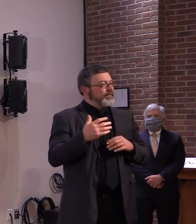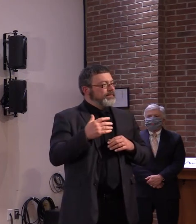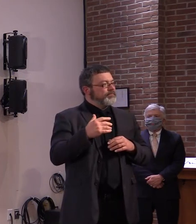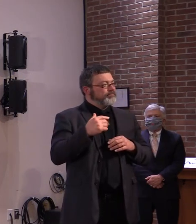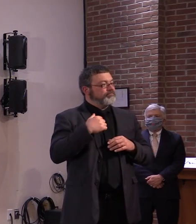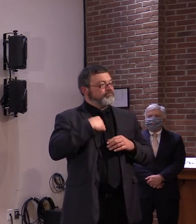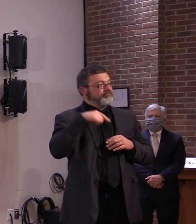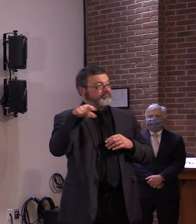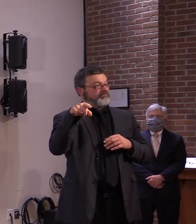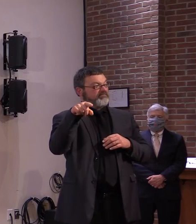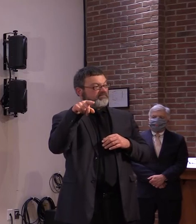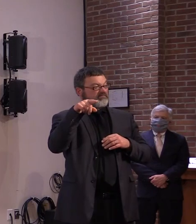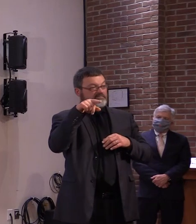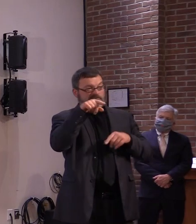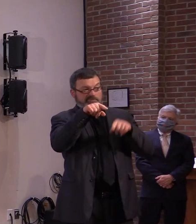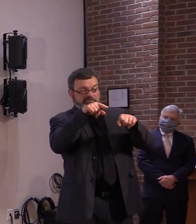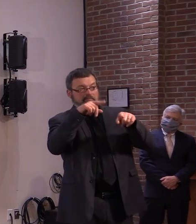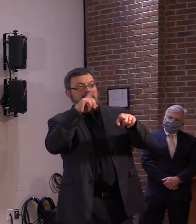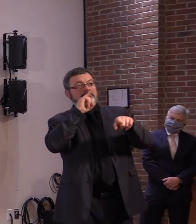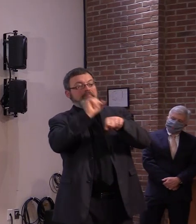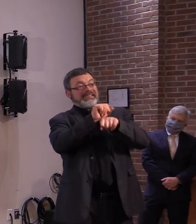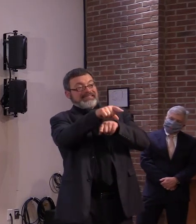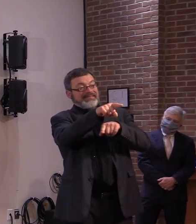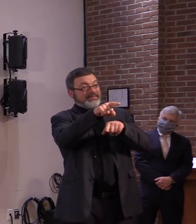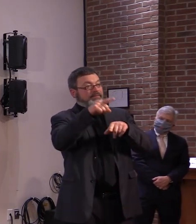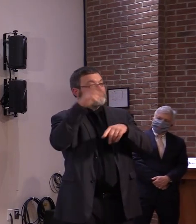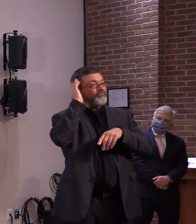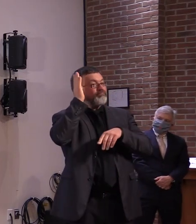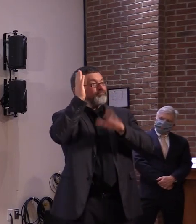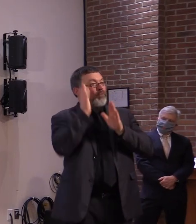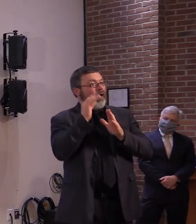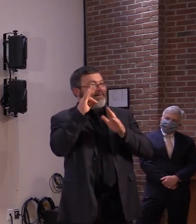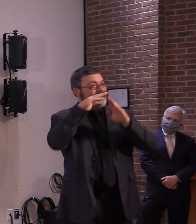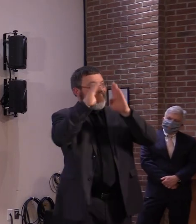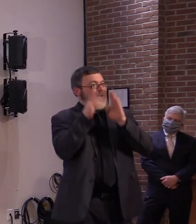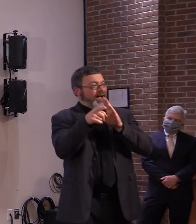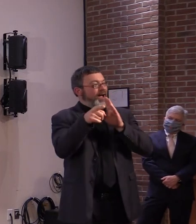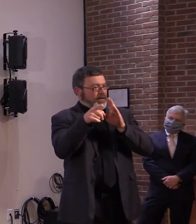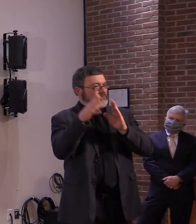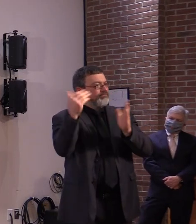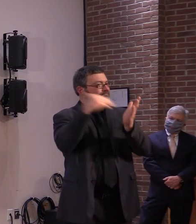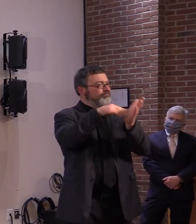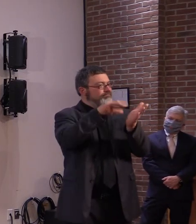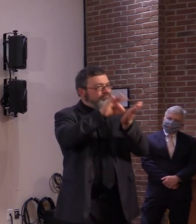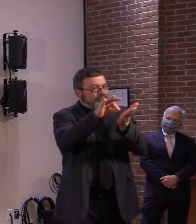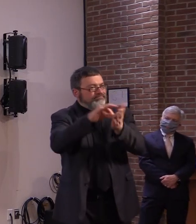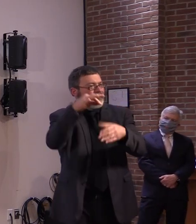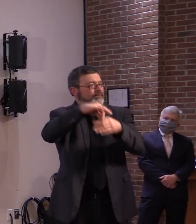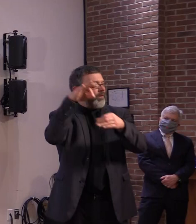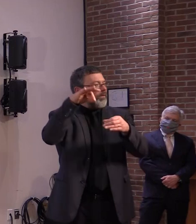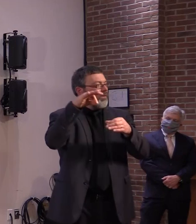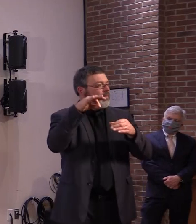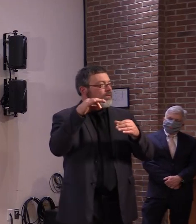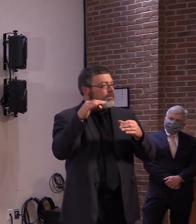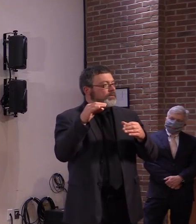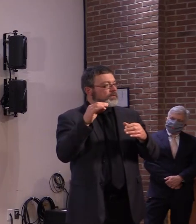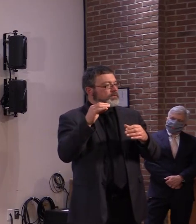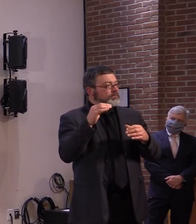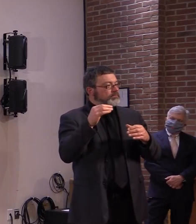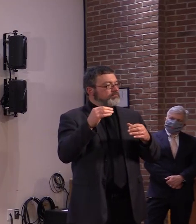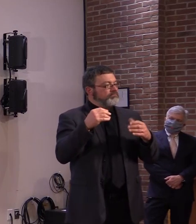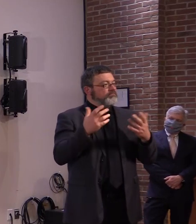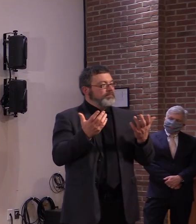so we'll have to wait until the results there to determine whether she'll be back or not. But at this time, it doesn't